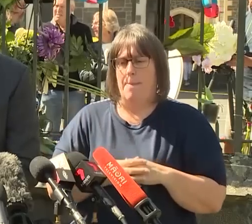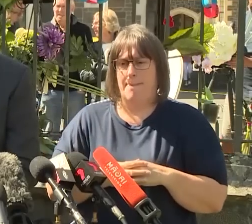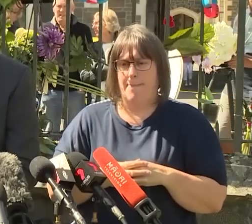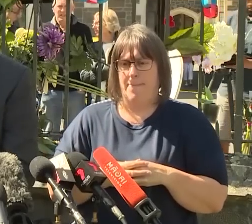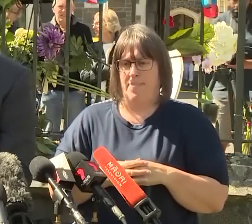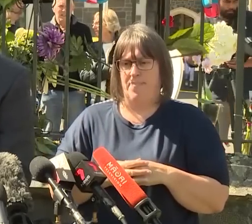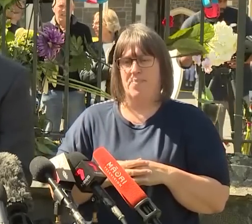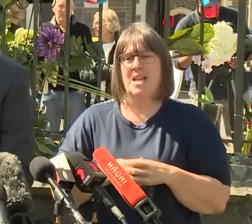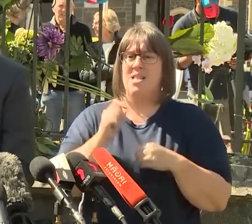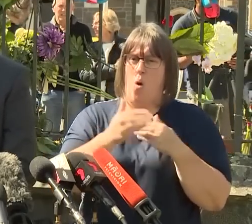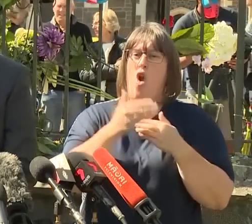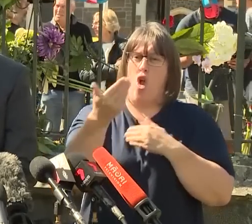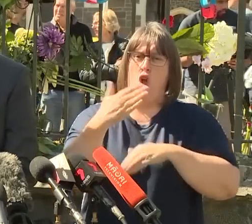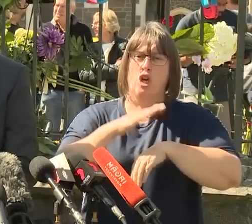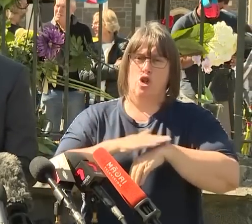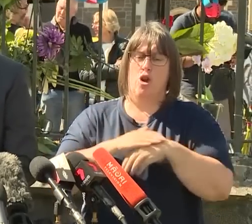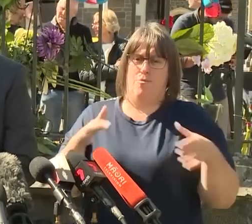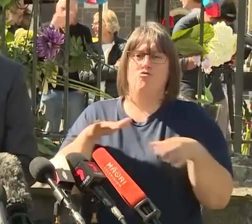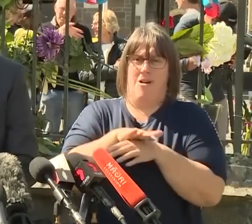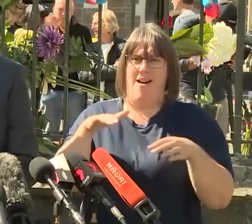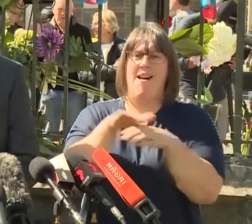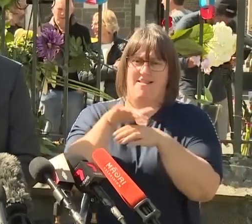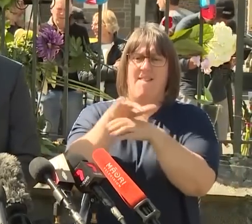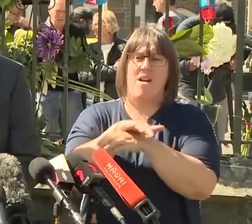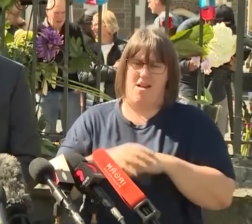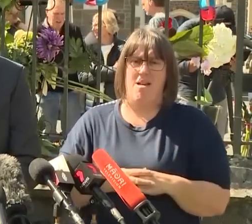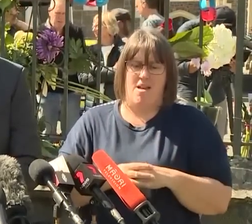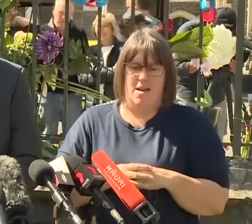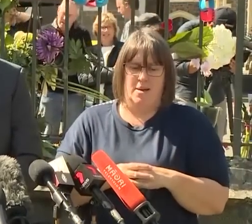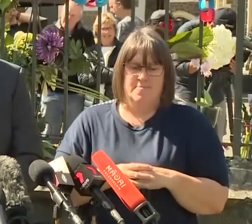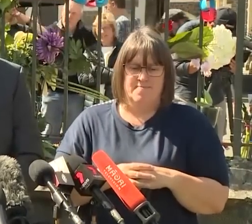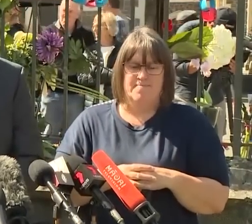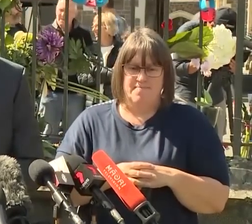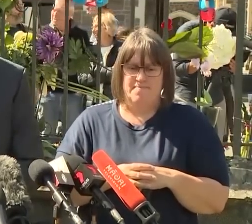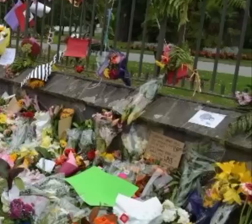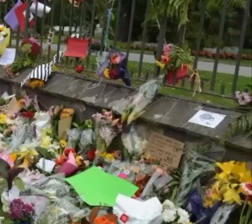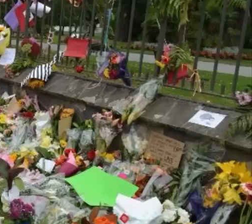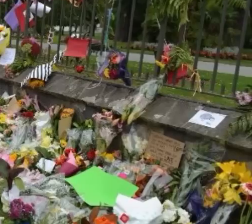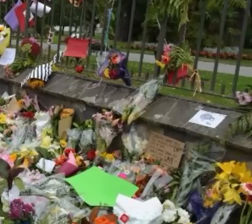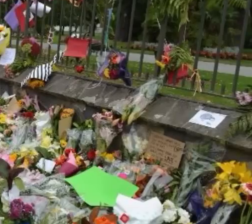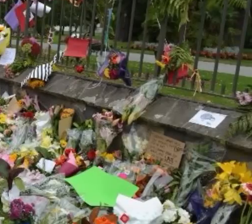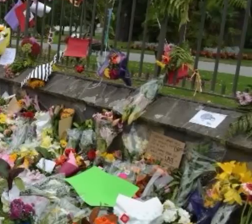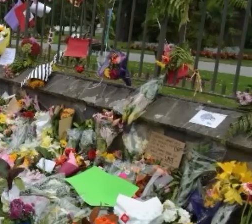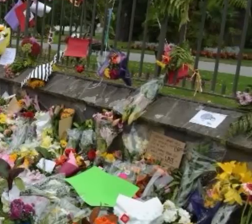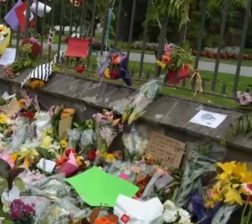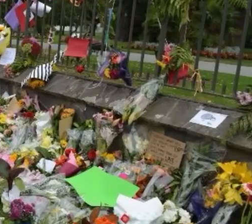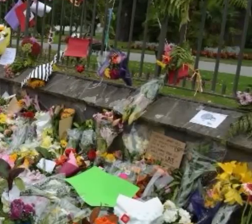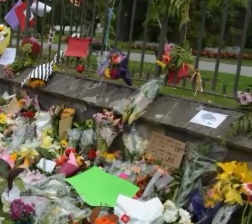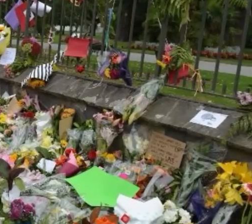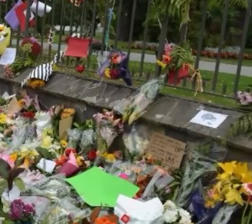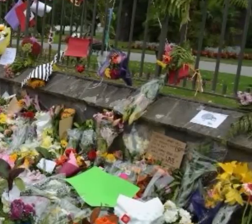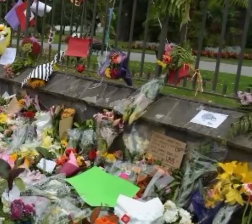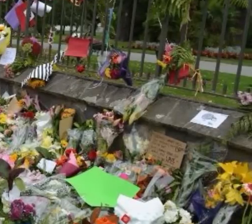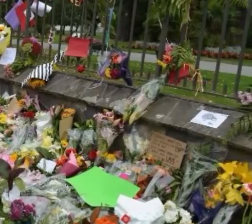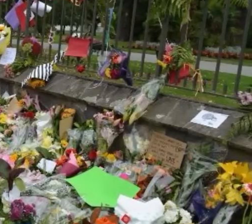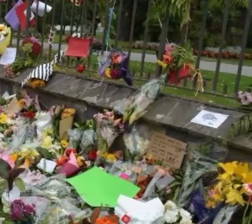is going to be a long-term recovery journey that many of them will be undertaking. Ministry of Social Development